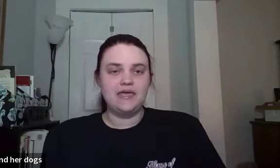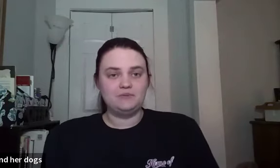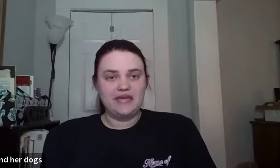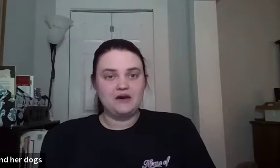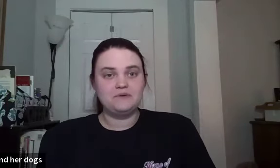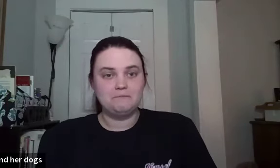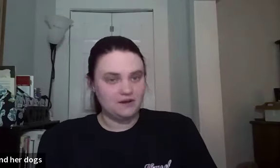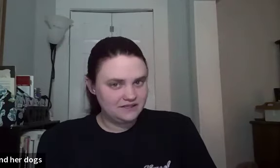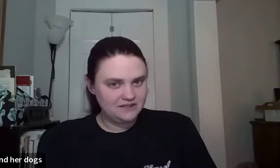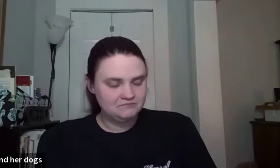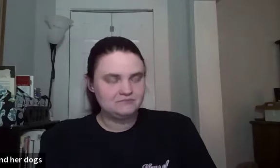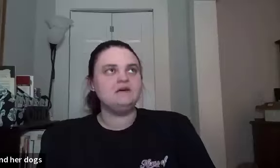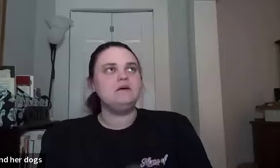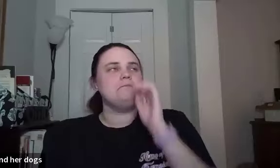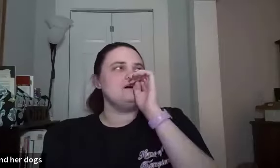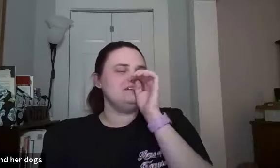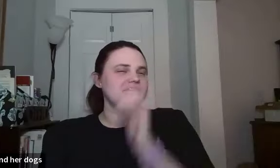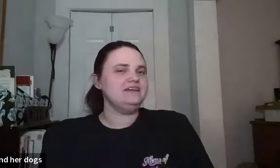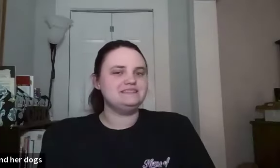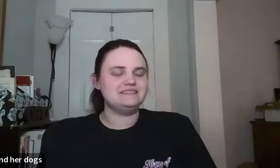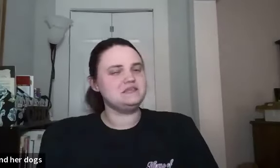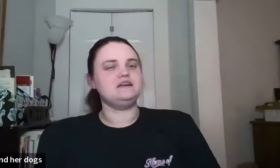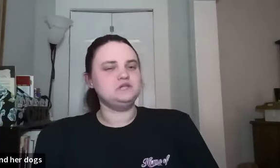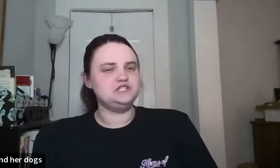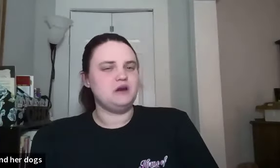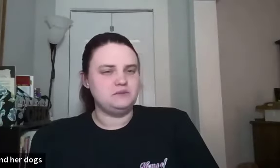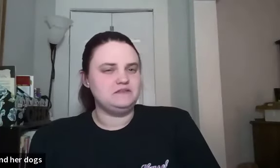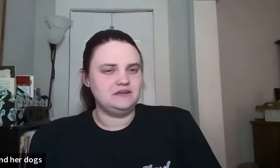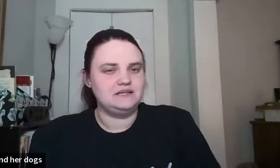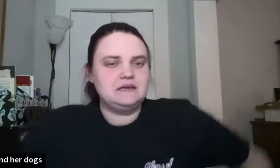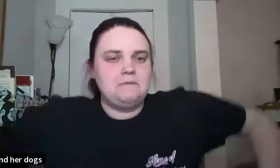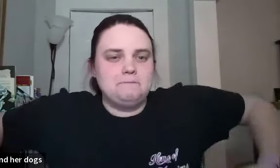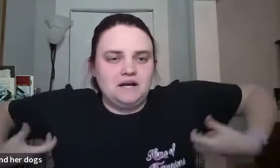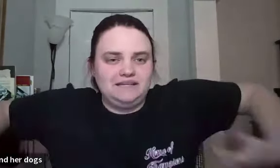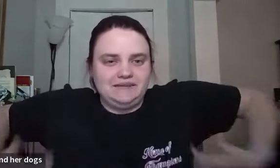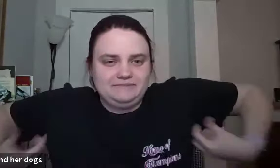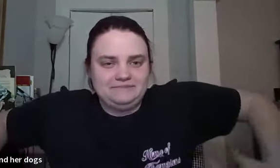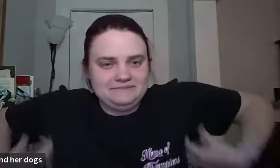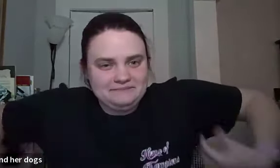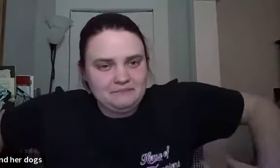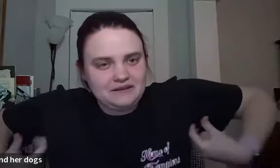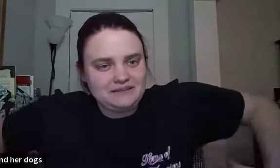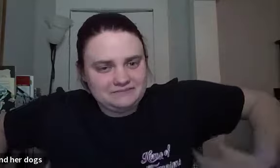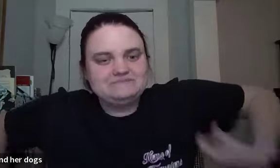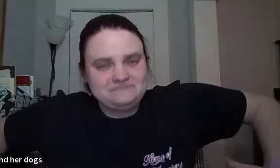Then we have monkey. Monkey is exactly what you probably think it is. Monkey. Monkey.